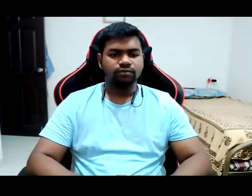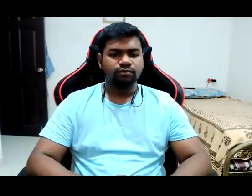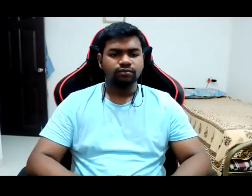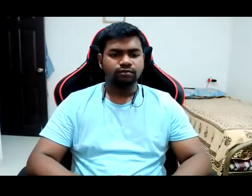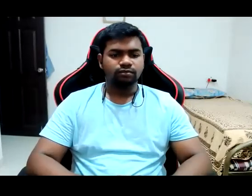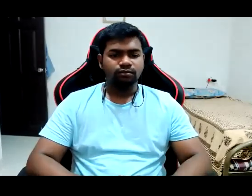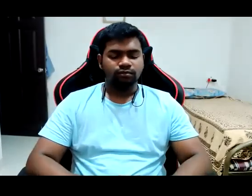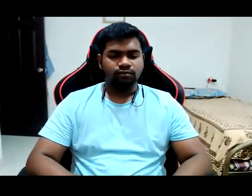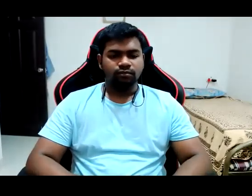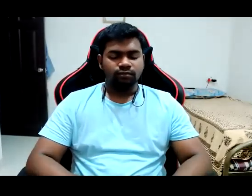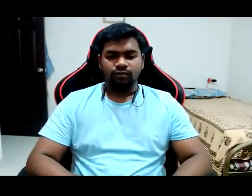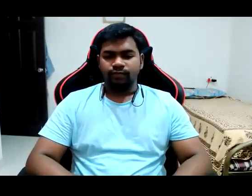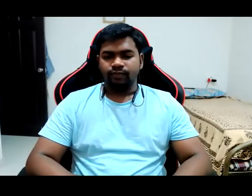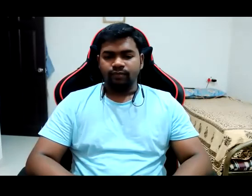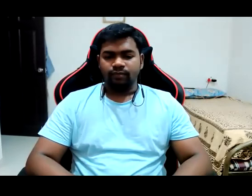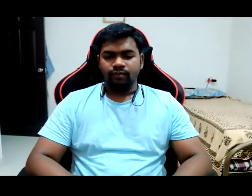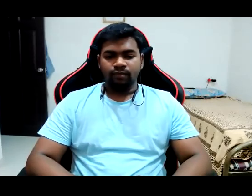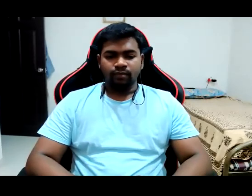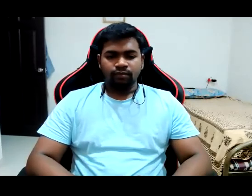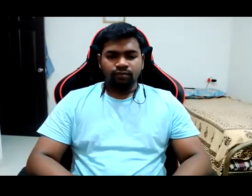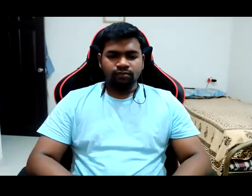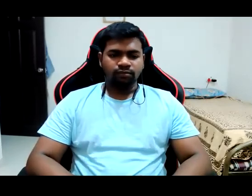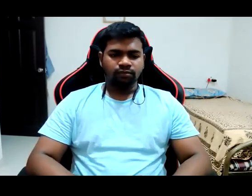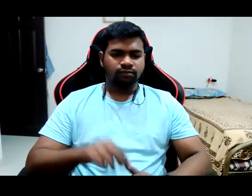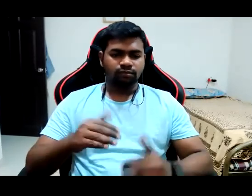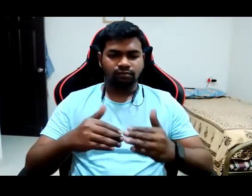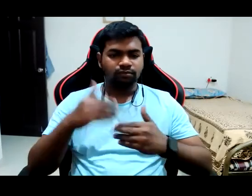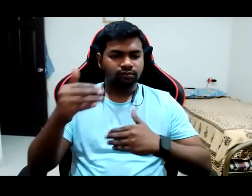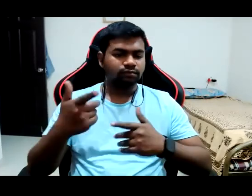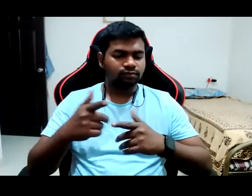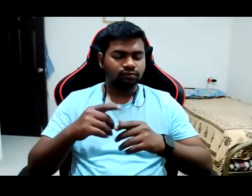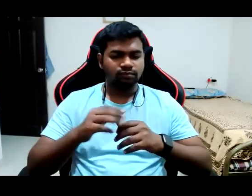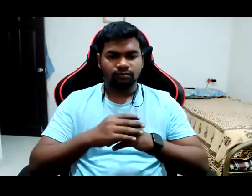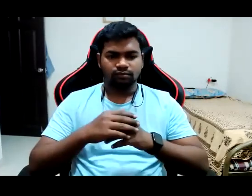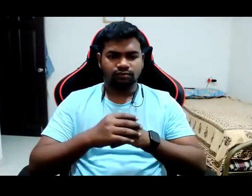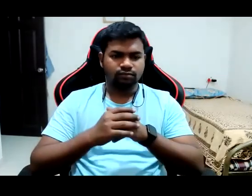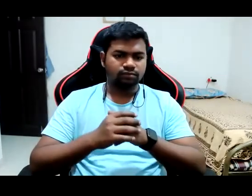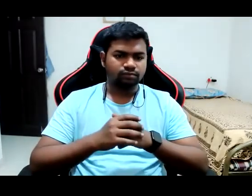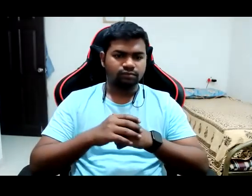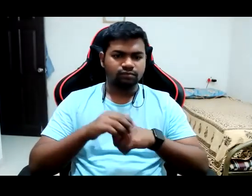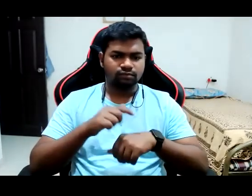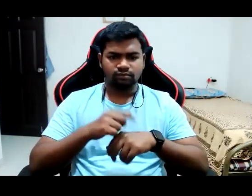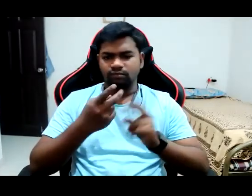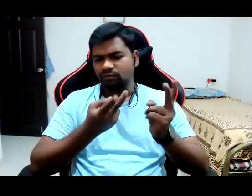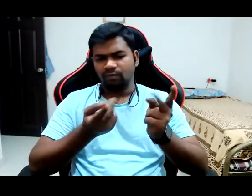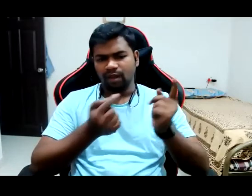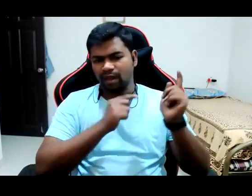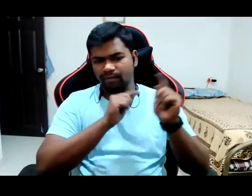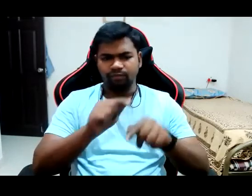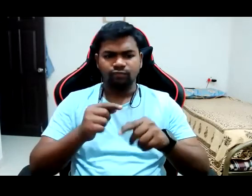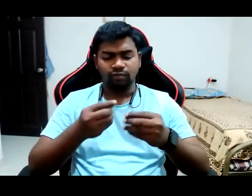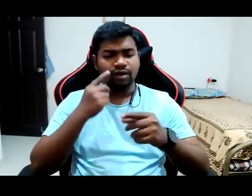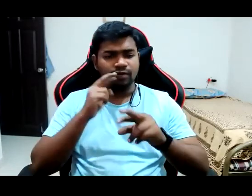Yes. Understood. Thank you. Okay, I'm going to go to the next section real quick, just in the interest of time, and we can come back for more